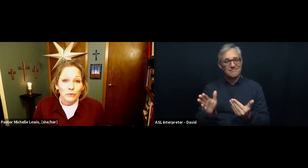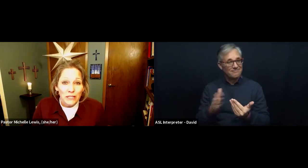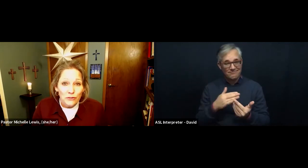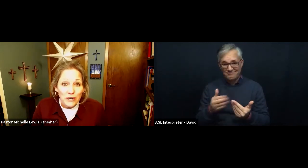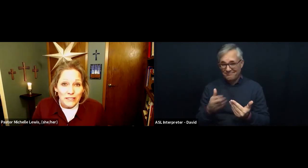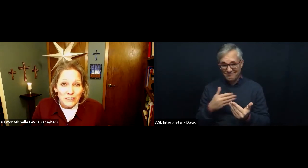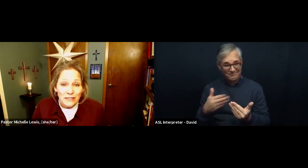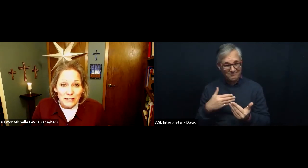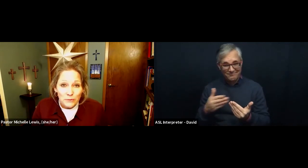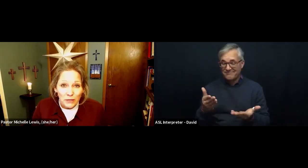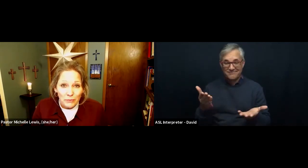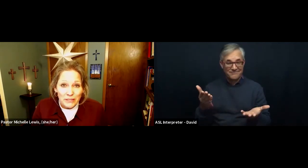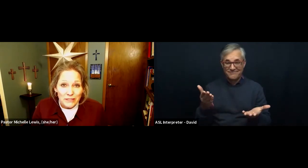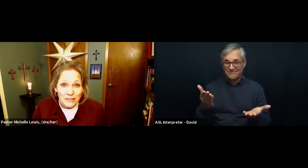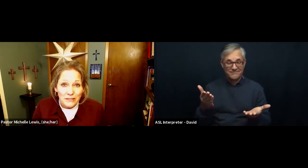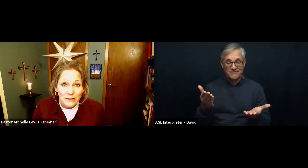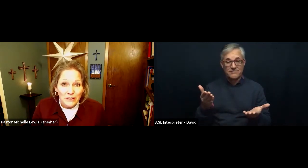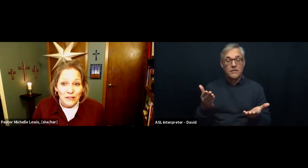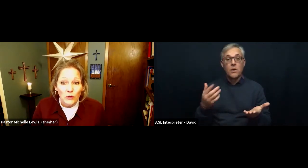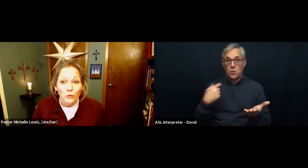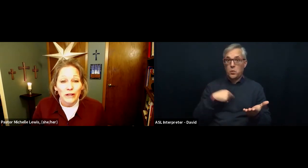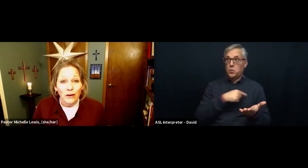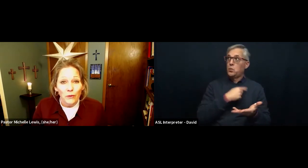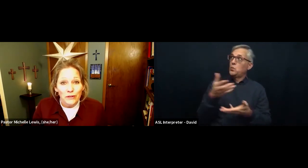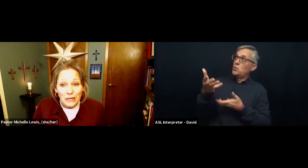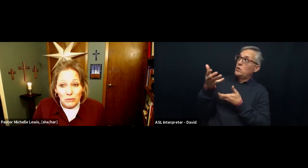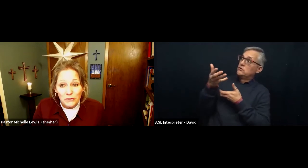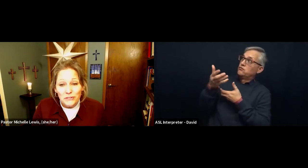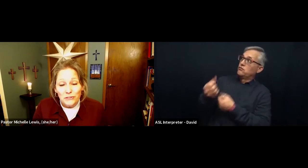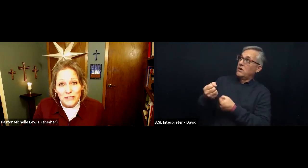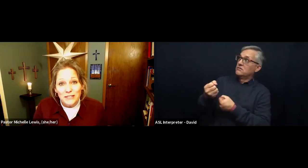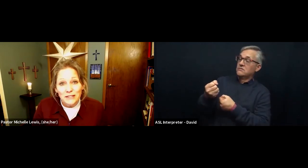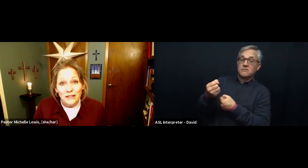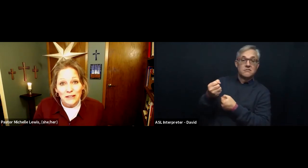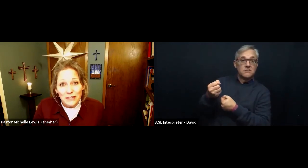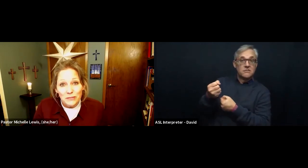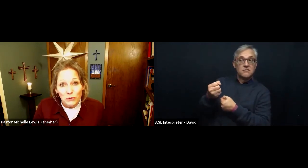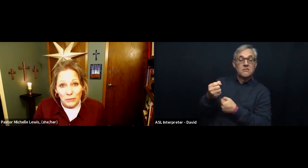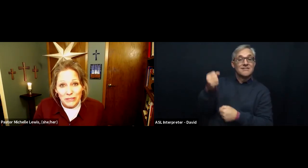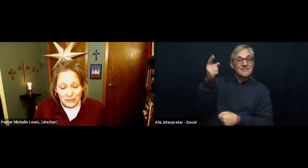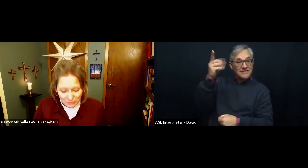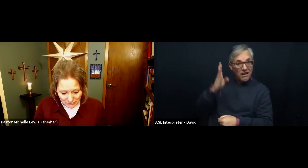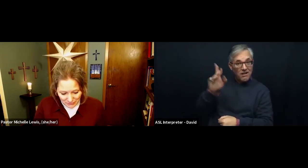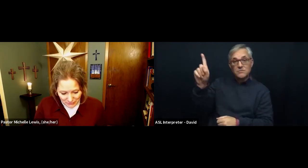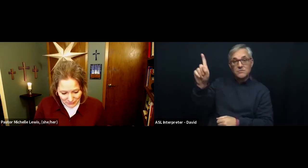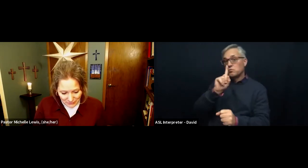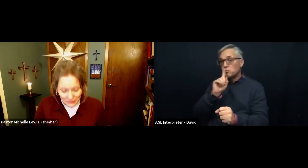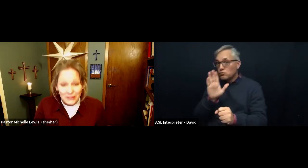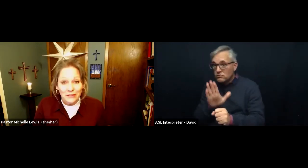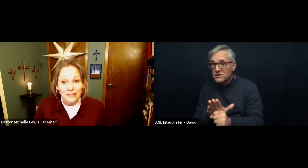when we trust this promise, when our neighbors trust this promise,